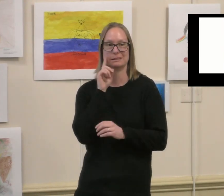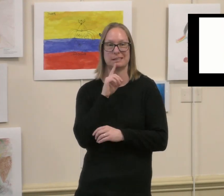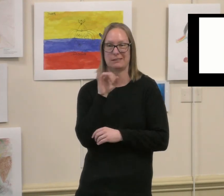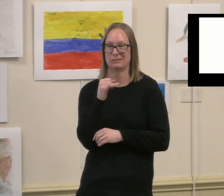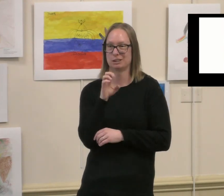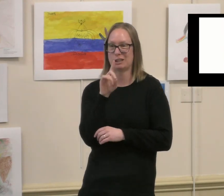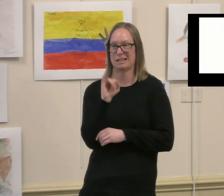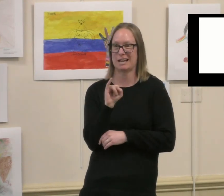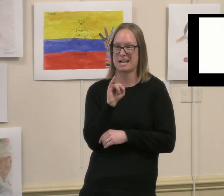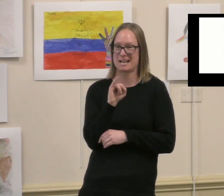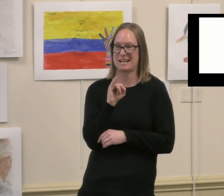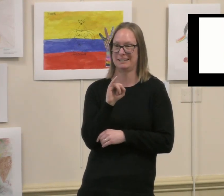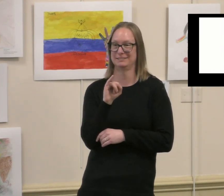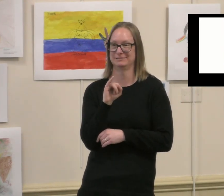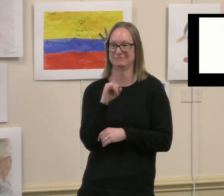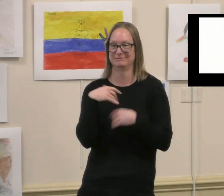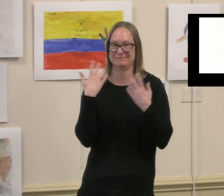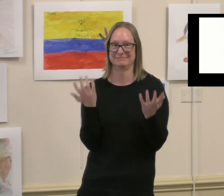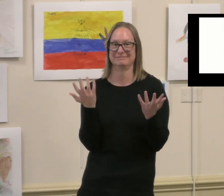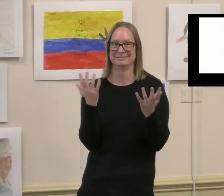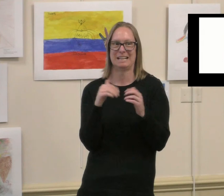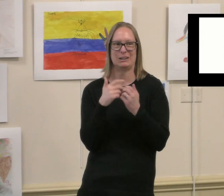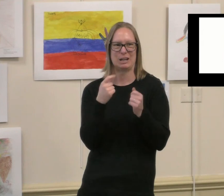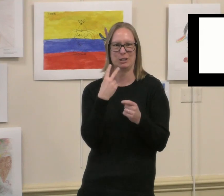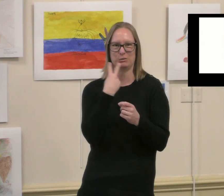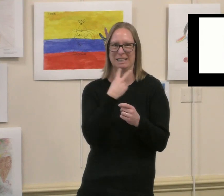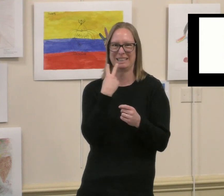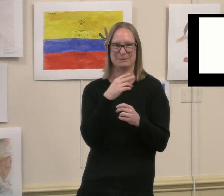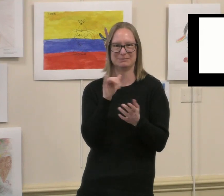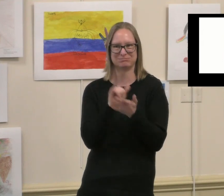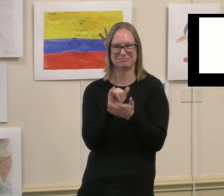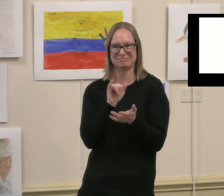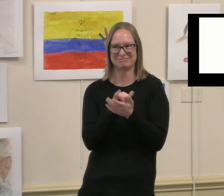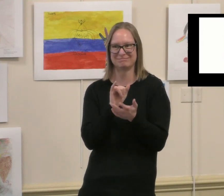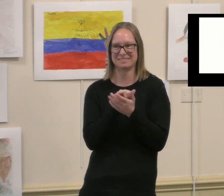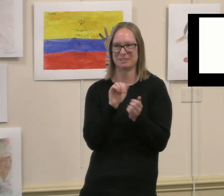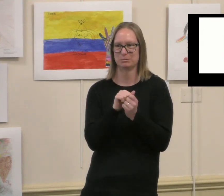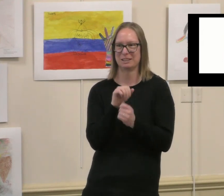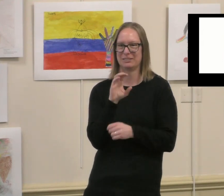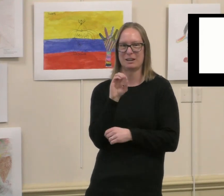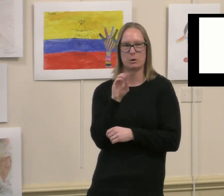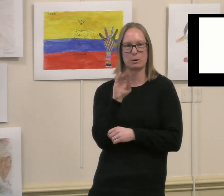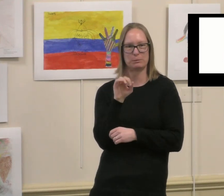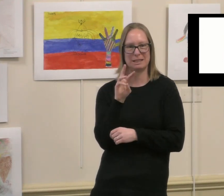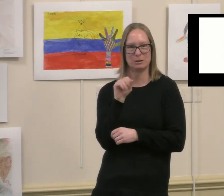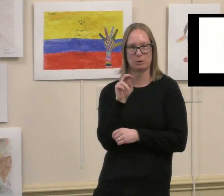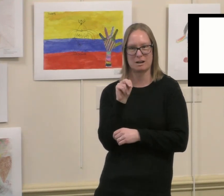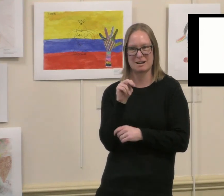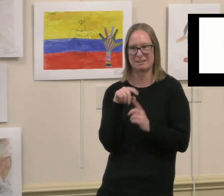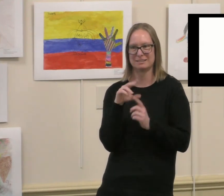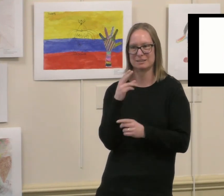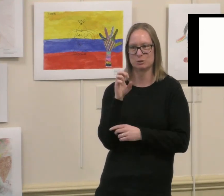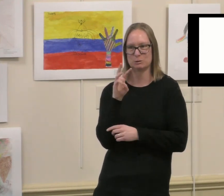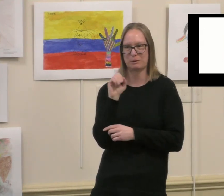So up here we see, if you want to become a deaf Jedi, how would you be able to read lips? That would be impossible with Obi-Wan